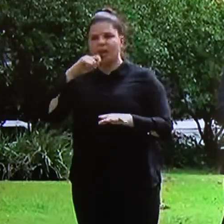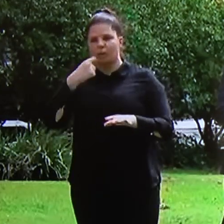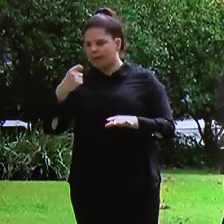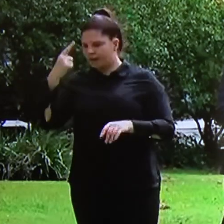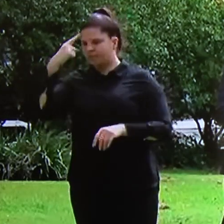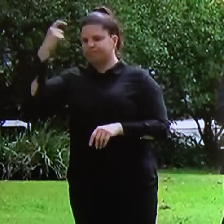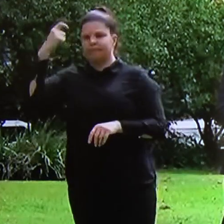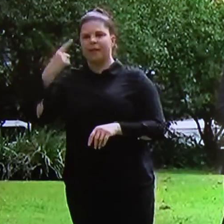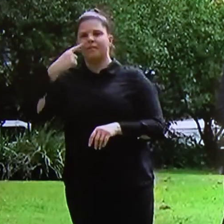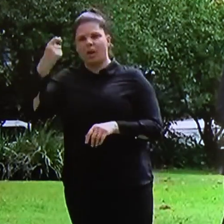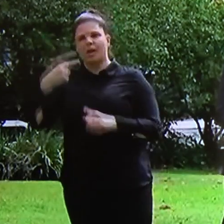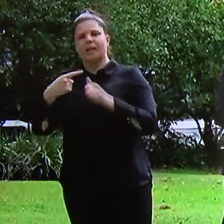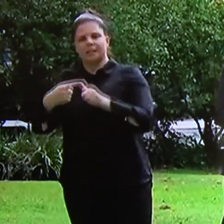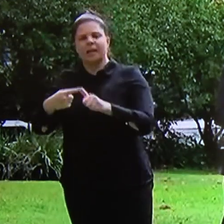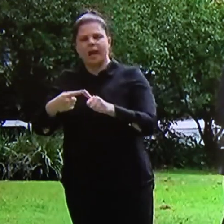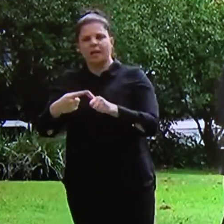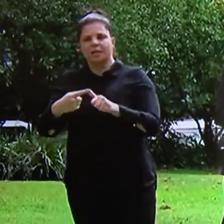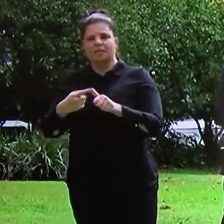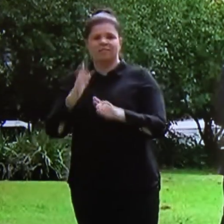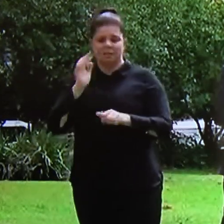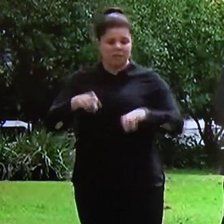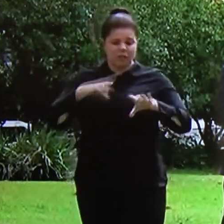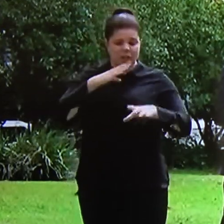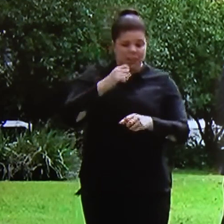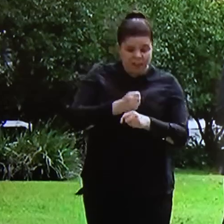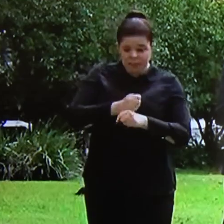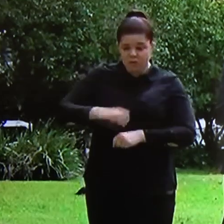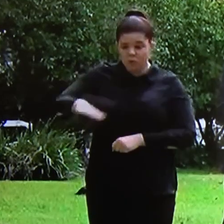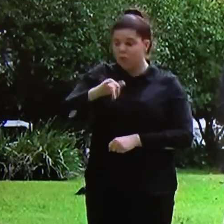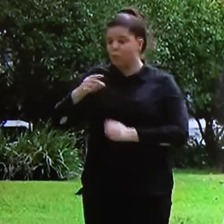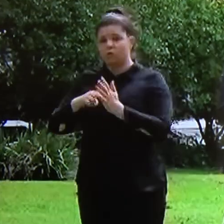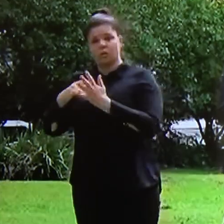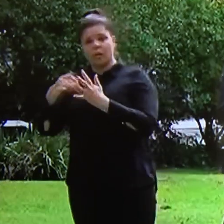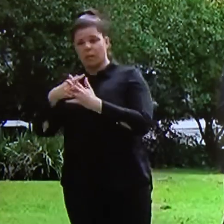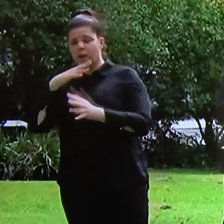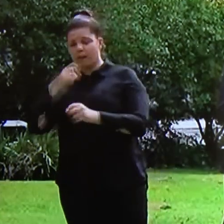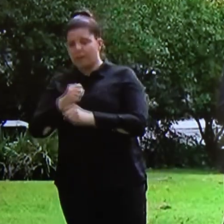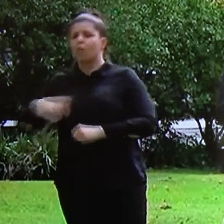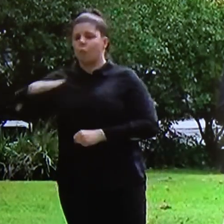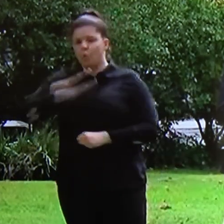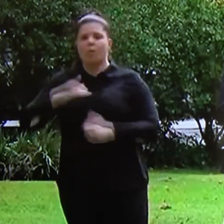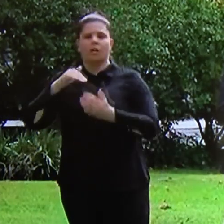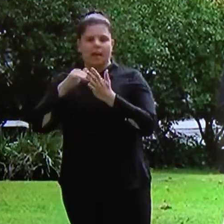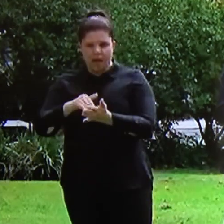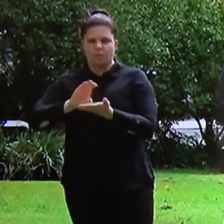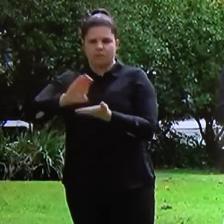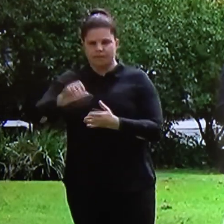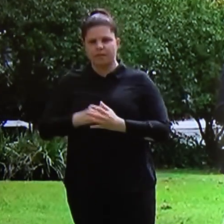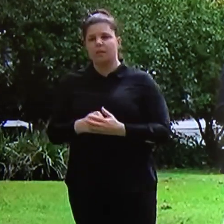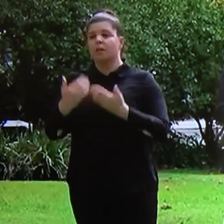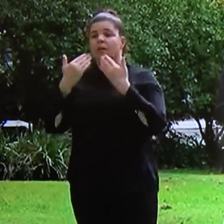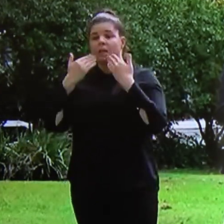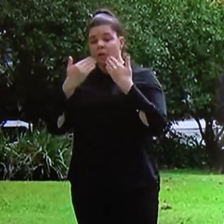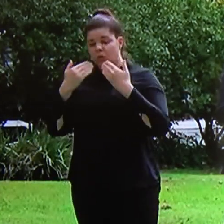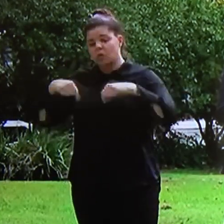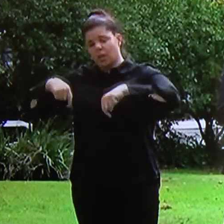at both a Commonwealth and state level. And I want to particularly make the point of thanking my state treasurer counterparts who have